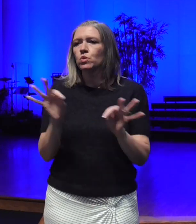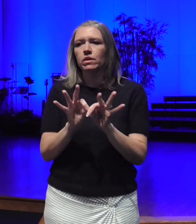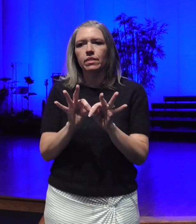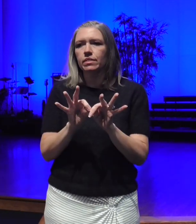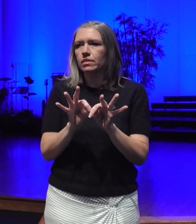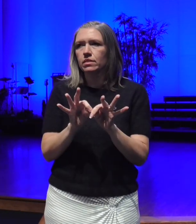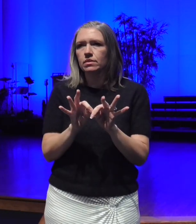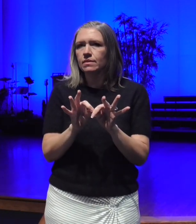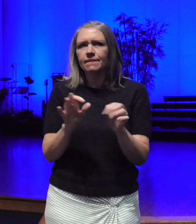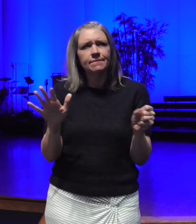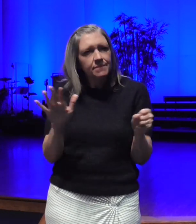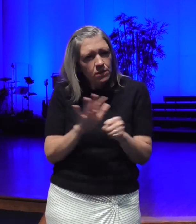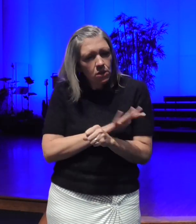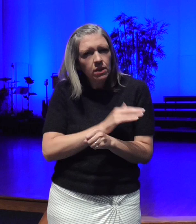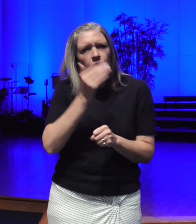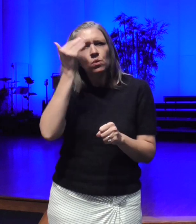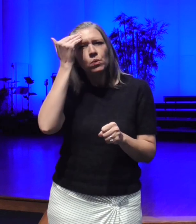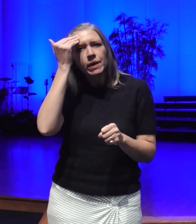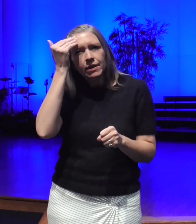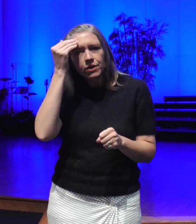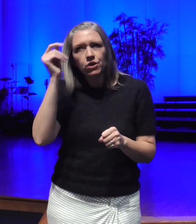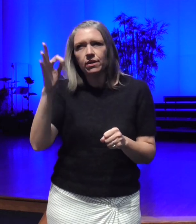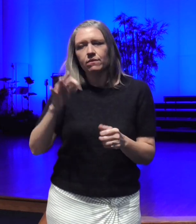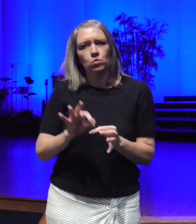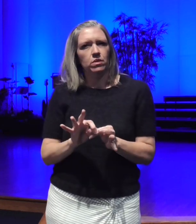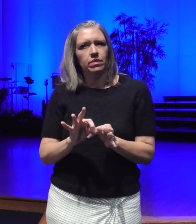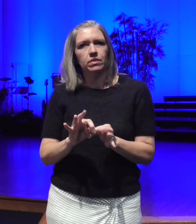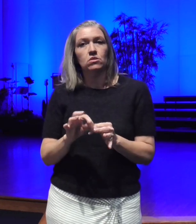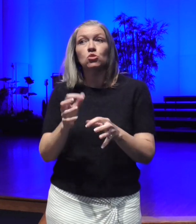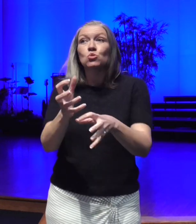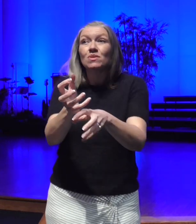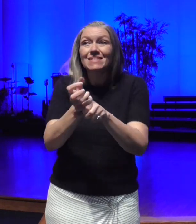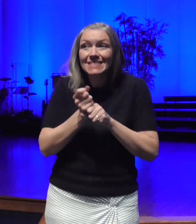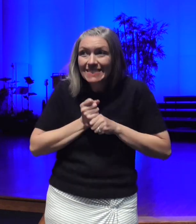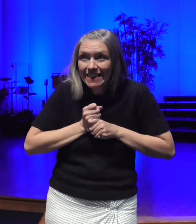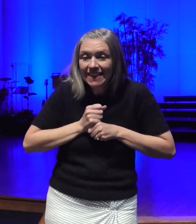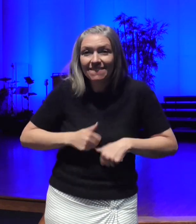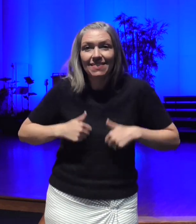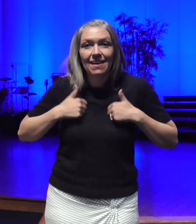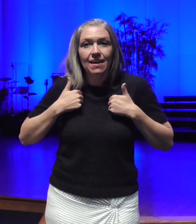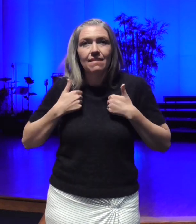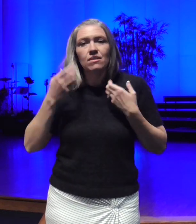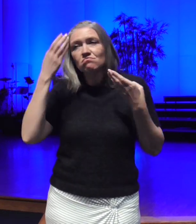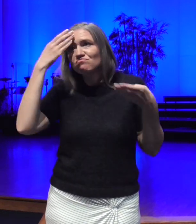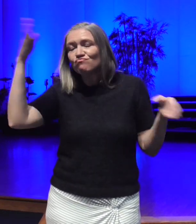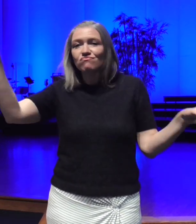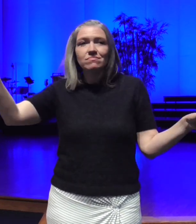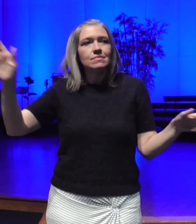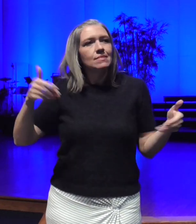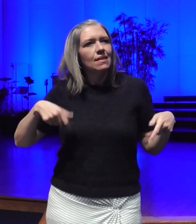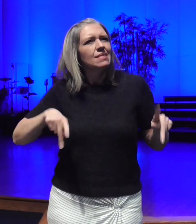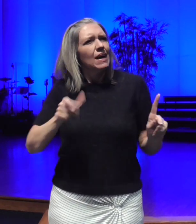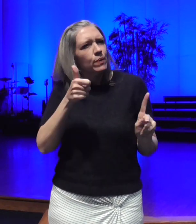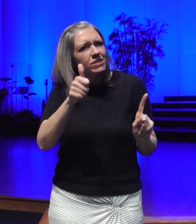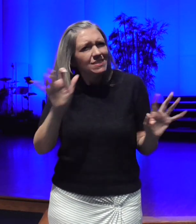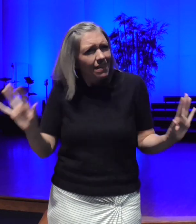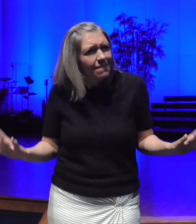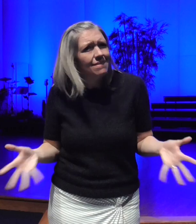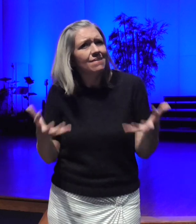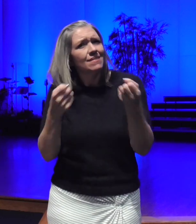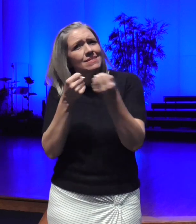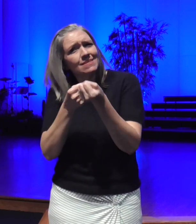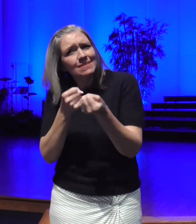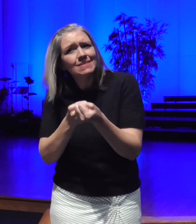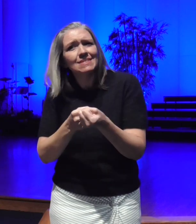being fully aware of it, being in receivership to life, letting ourselves be lifted up, helped,